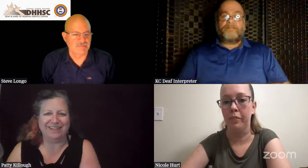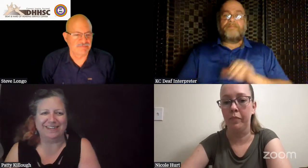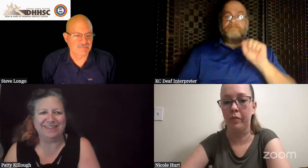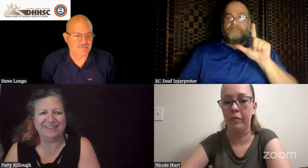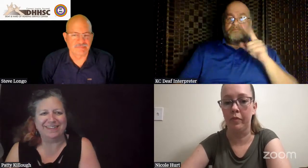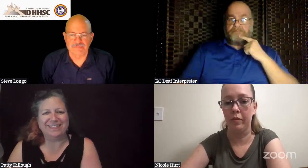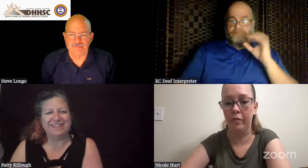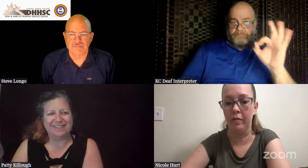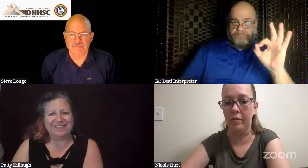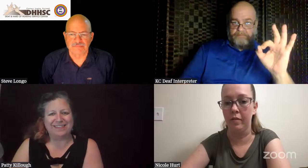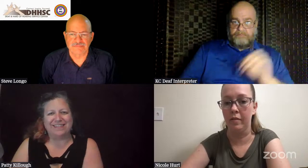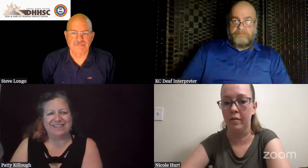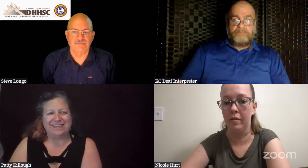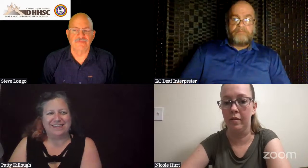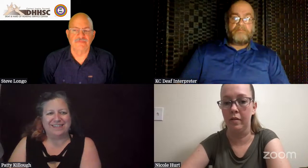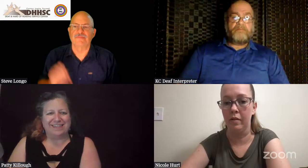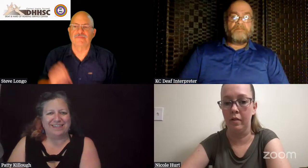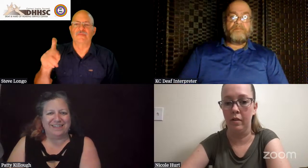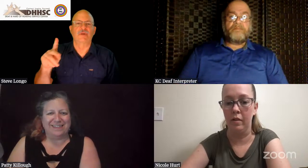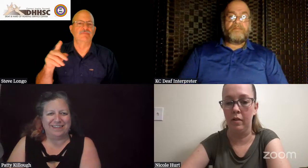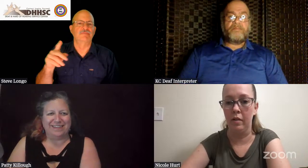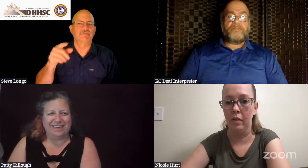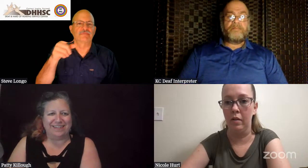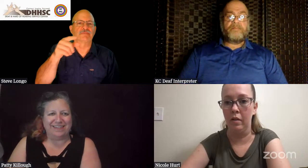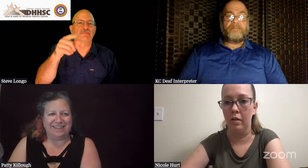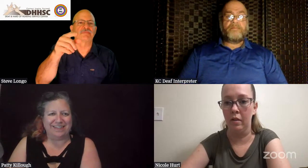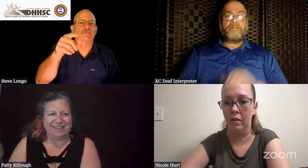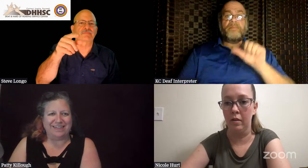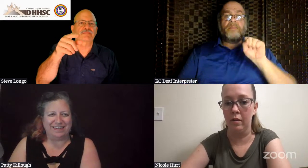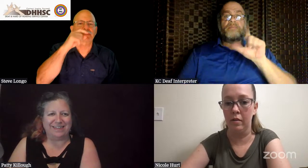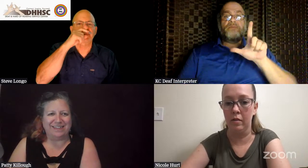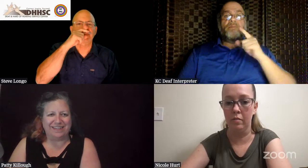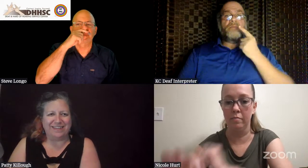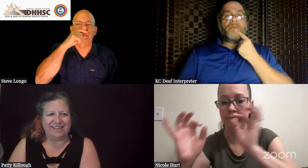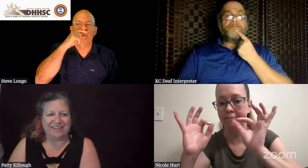yes, it is the May minutes, not the October minutes.